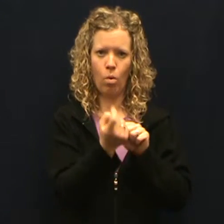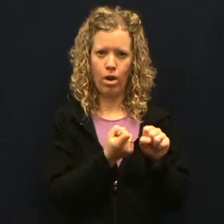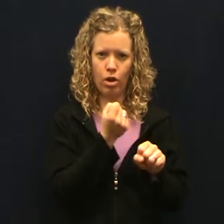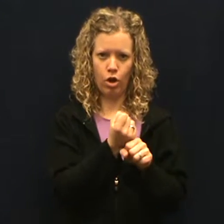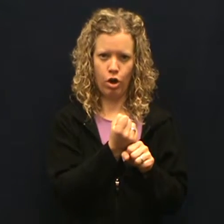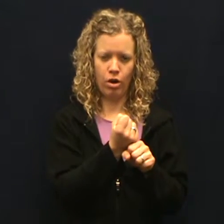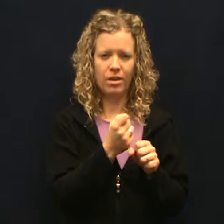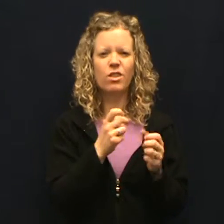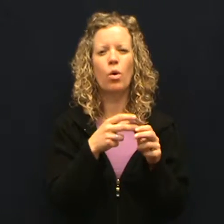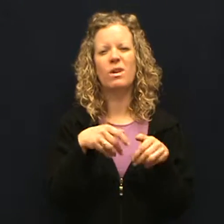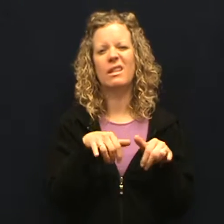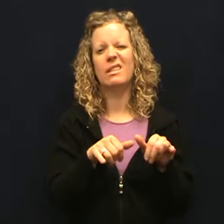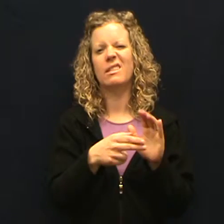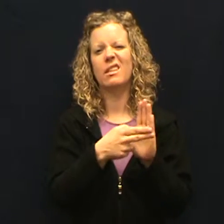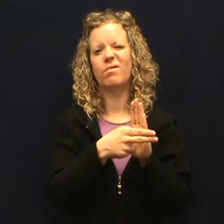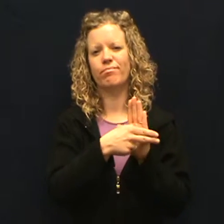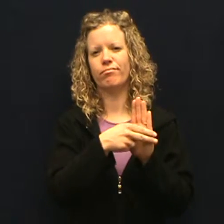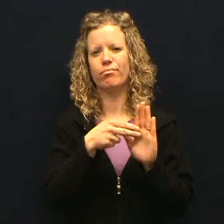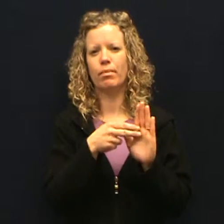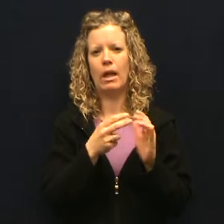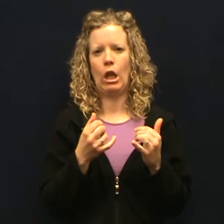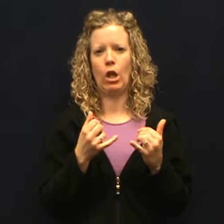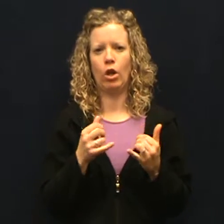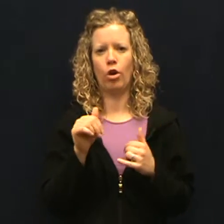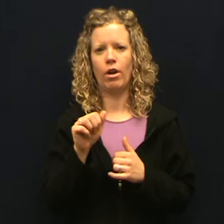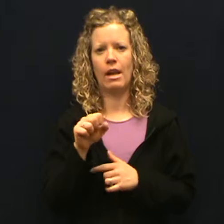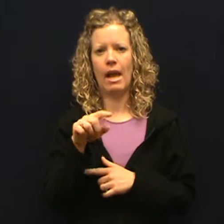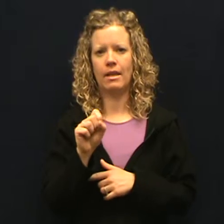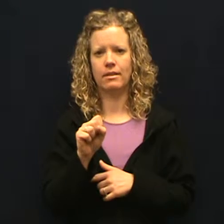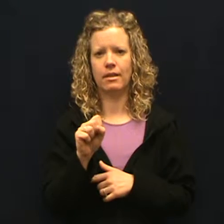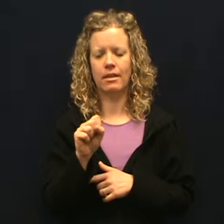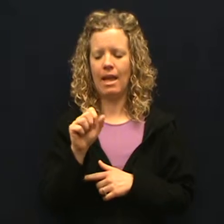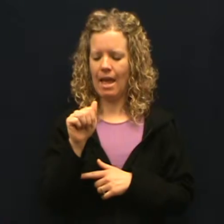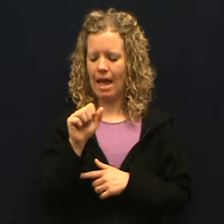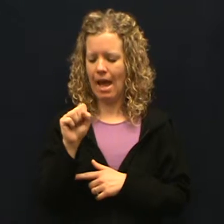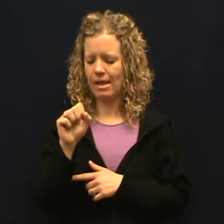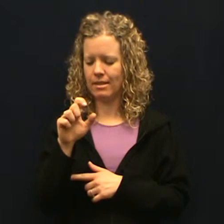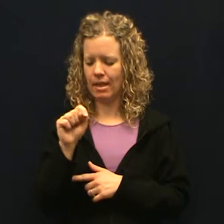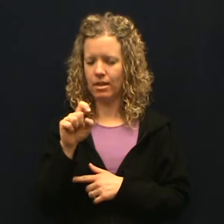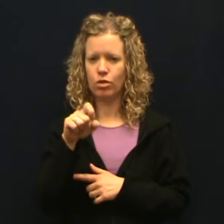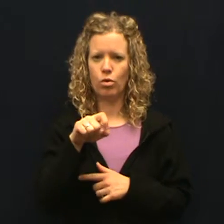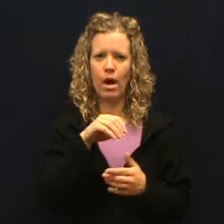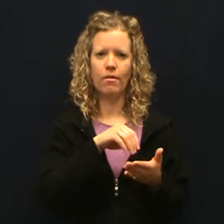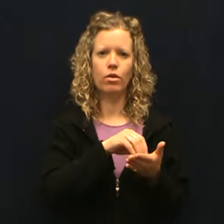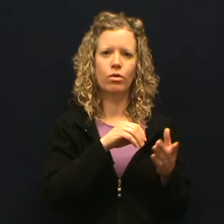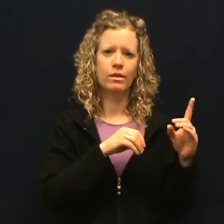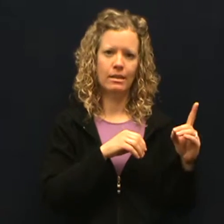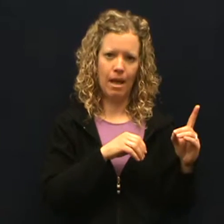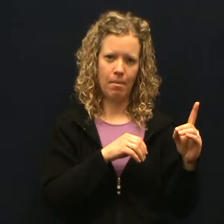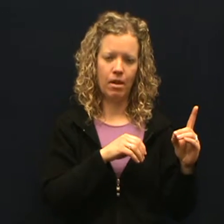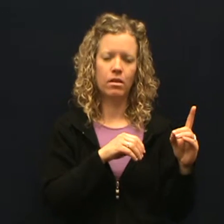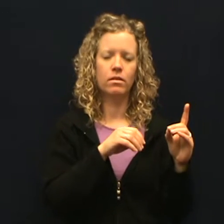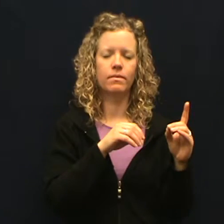current asset, and we would record debit to notes receivable for $100,000 and a credit to cash